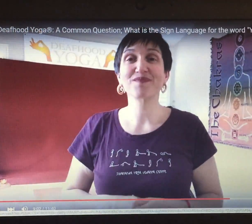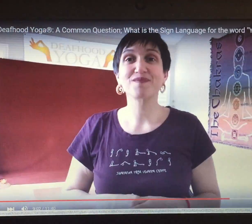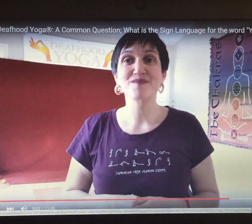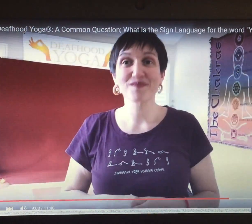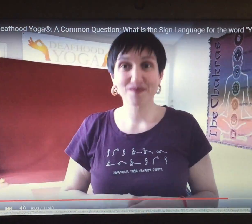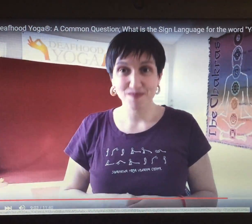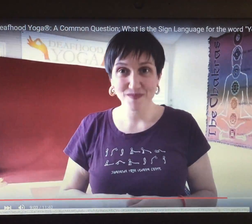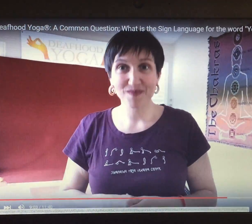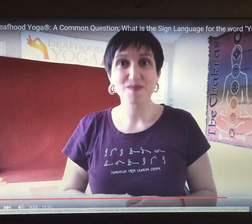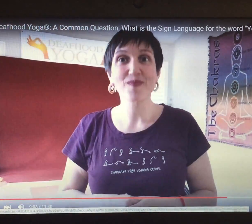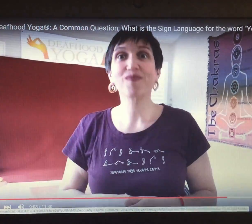spirits.